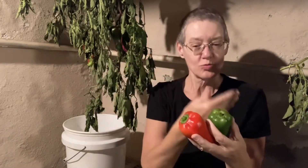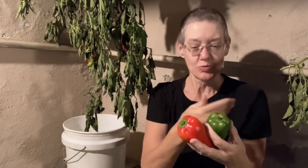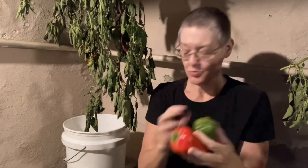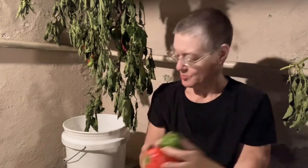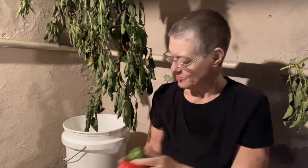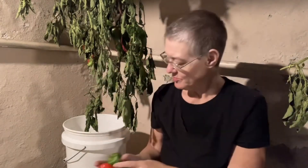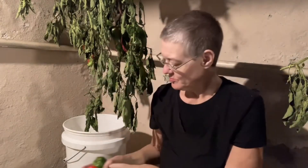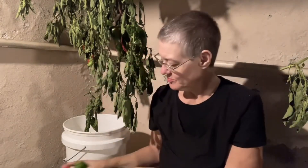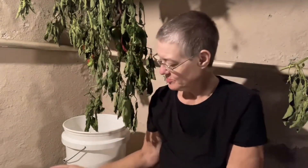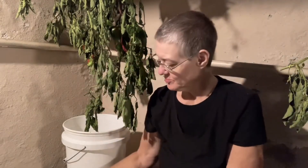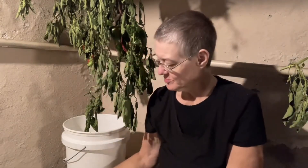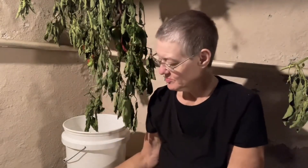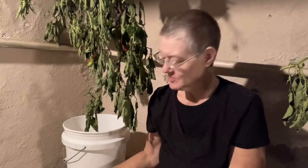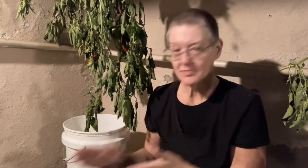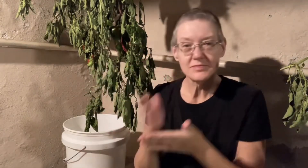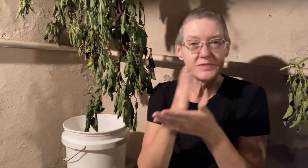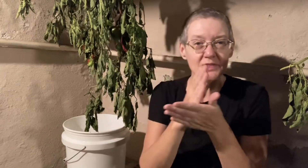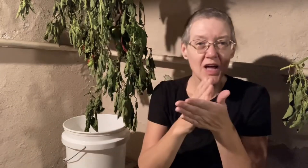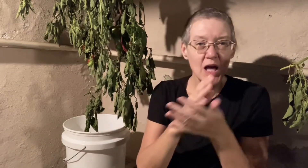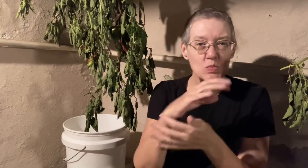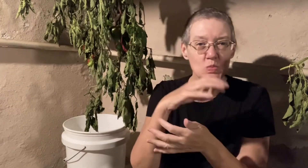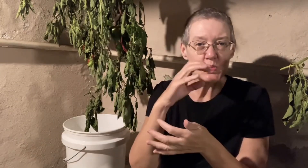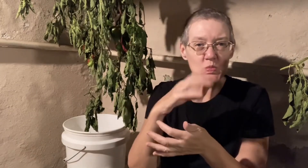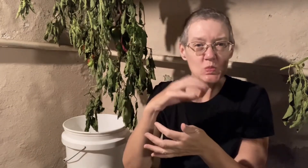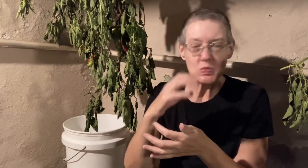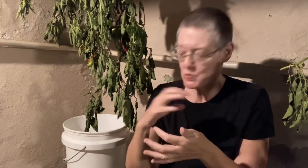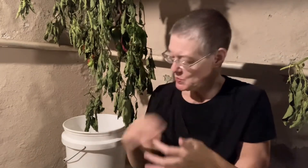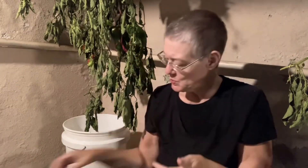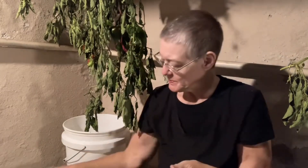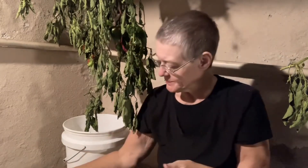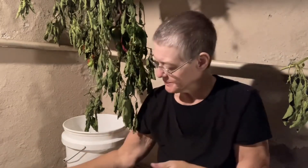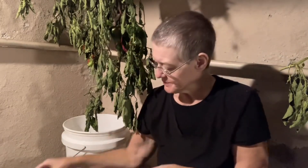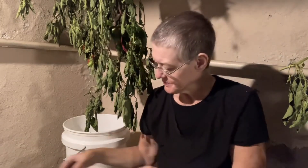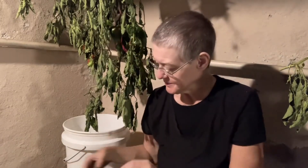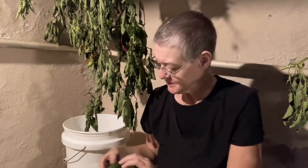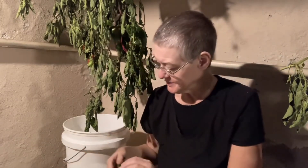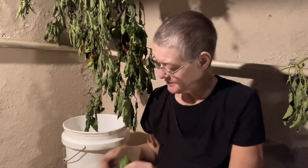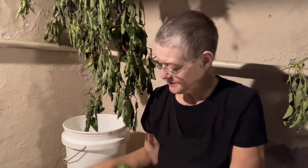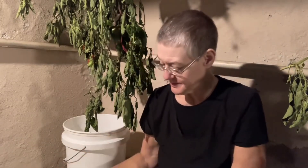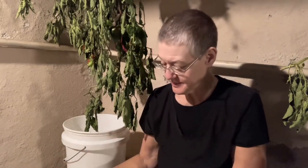Those look really good. And some are all wrinkly.